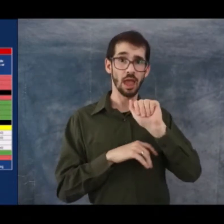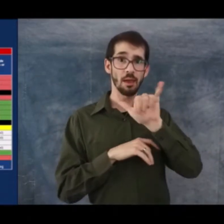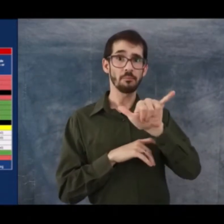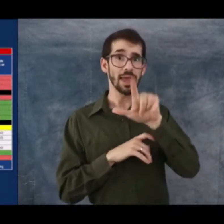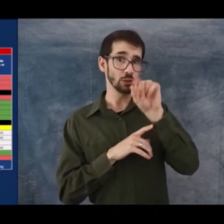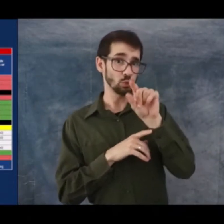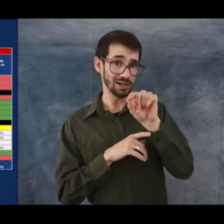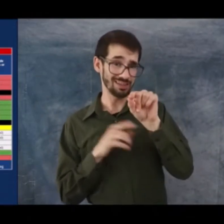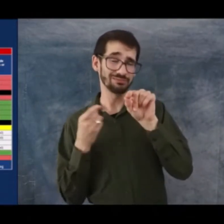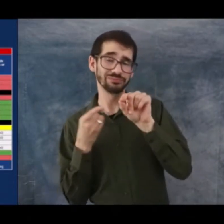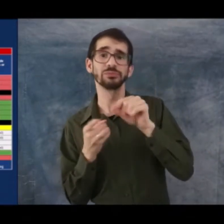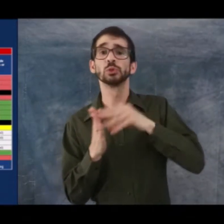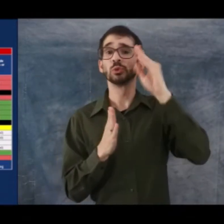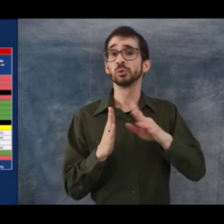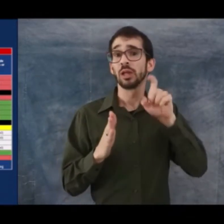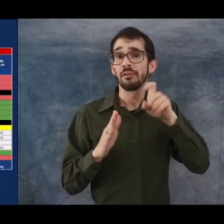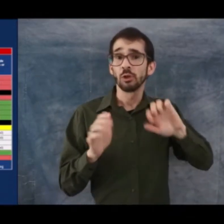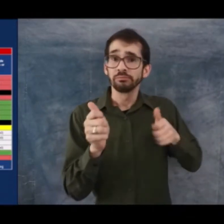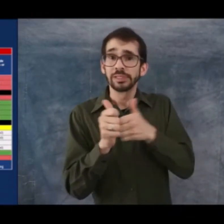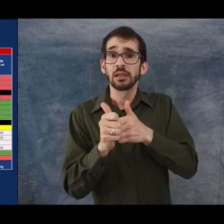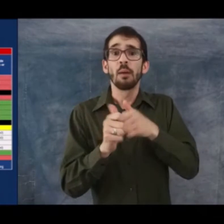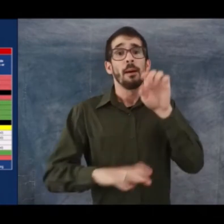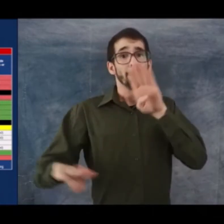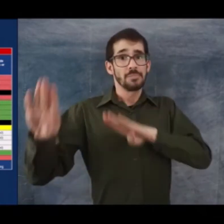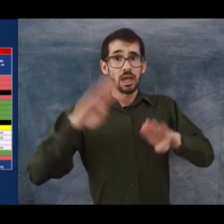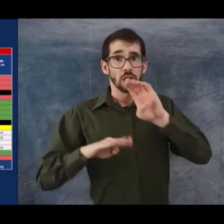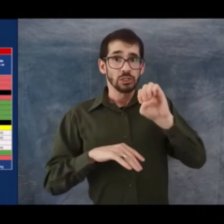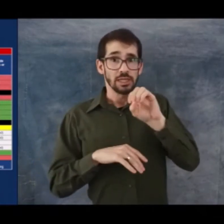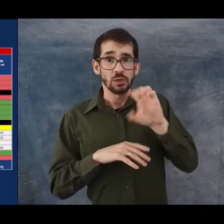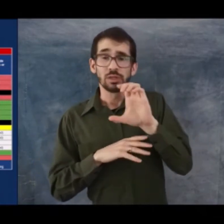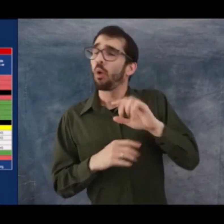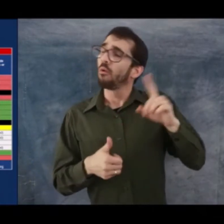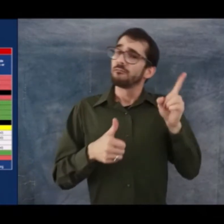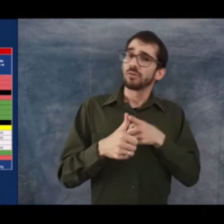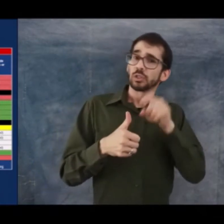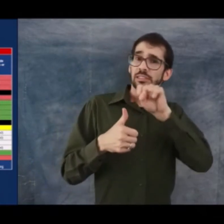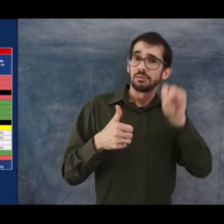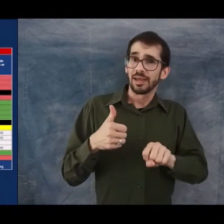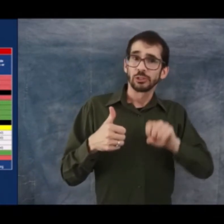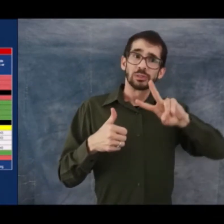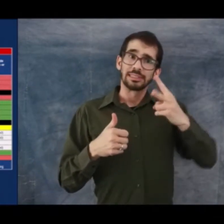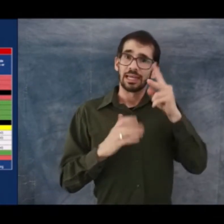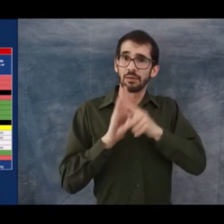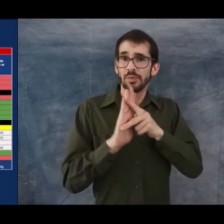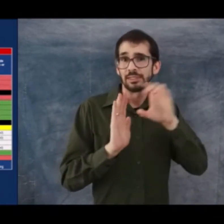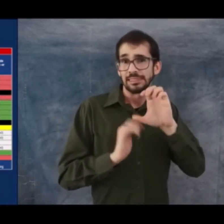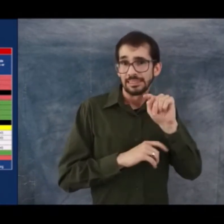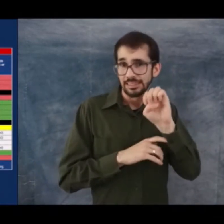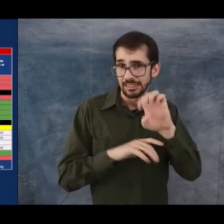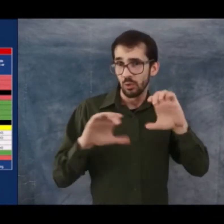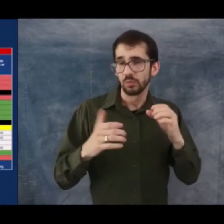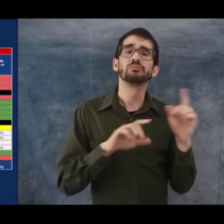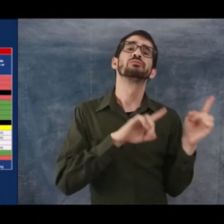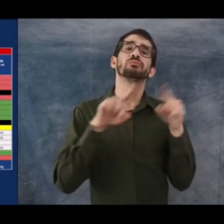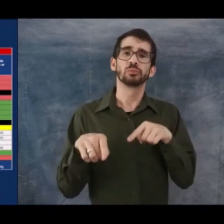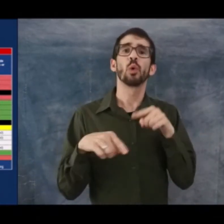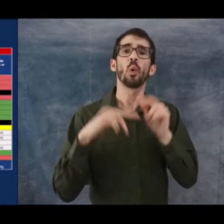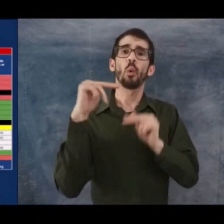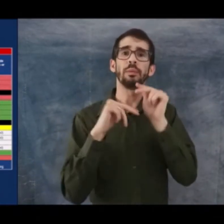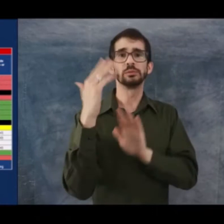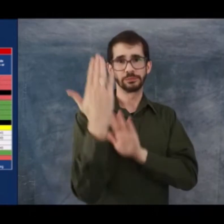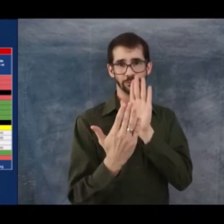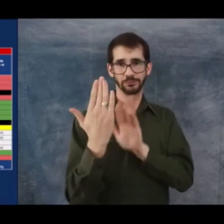20th, students who need to make up their biology EOC or a first semester, second period CTE course will report to the building for